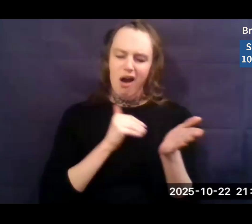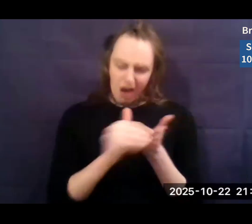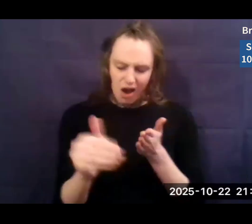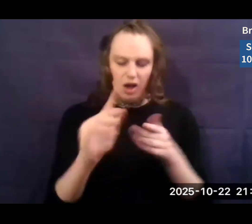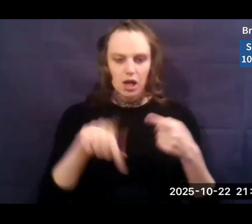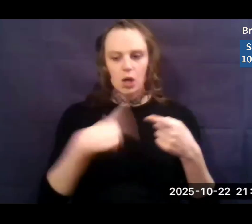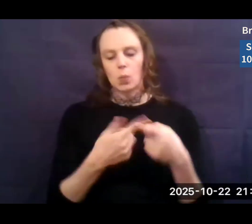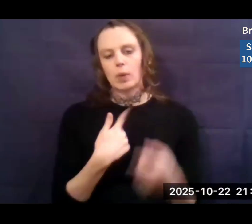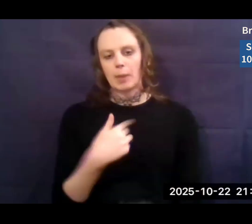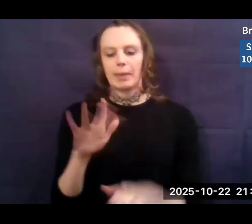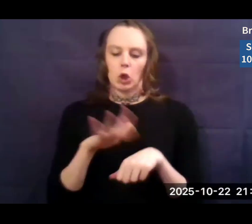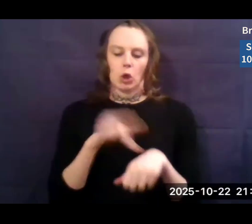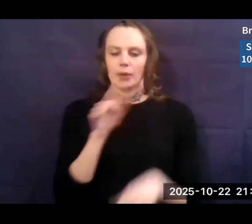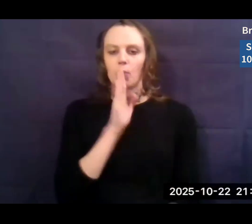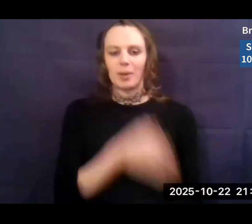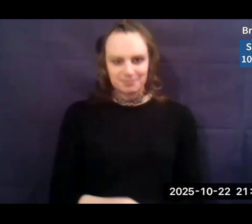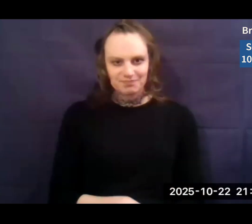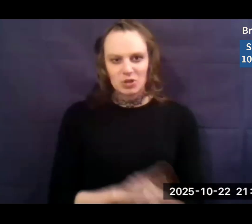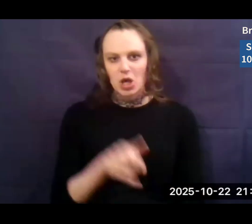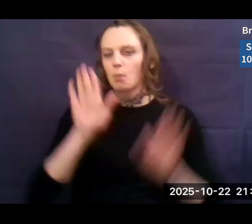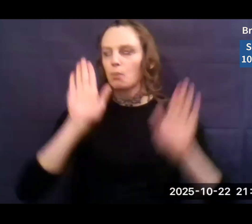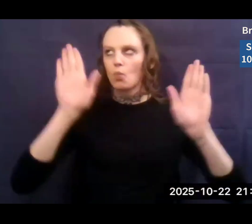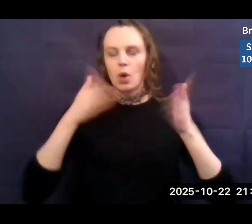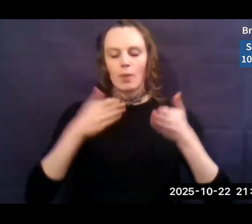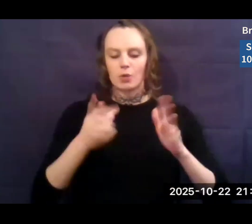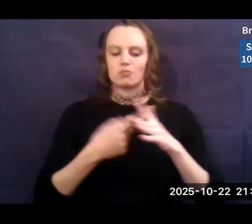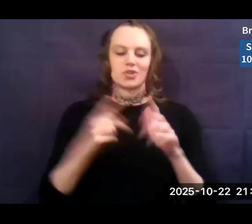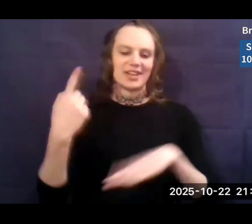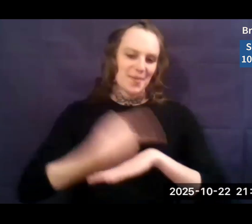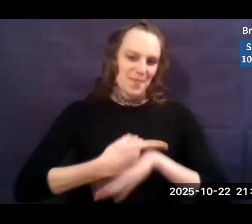sobriety. It was a great way to start my day.